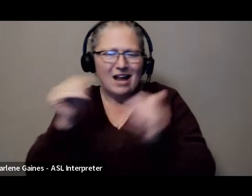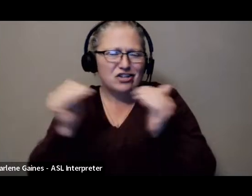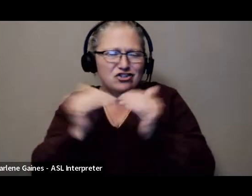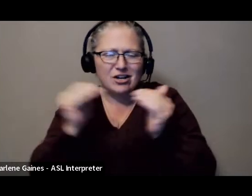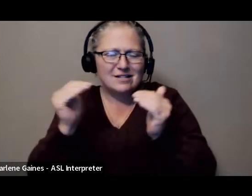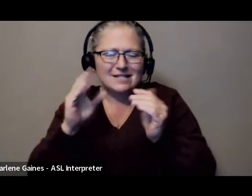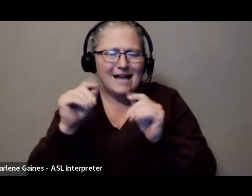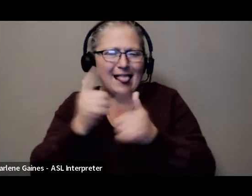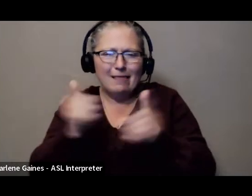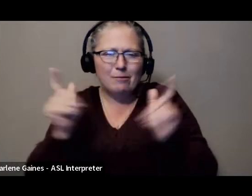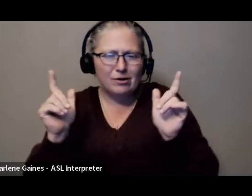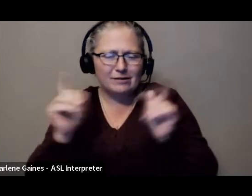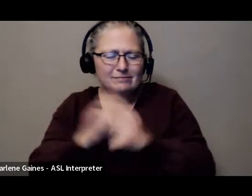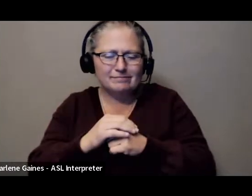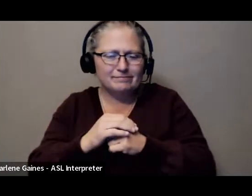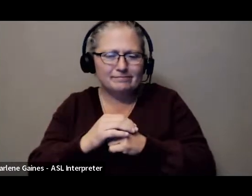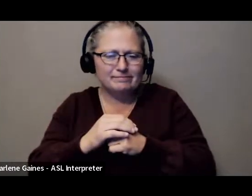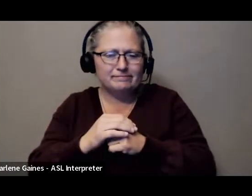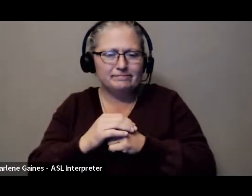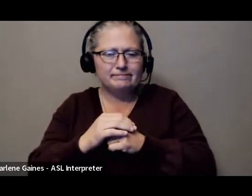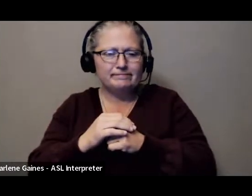liberty.